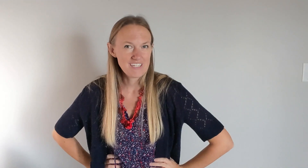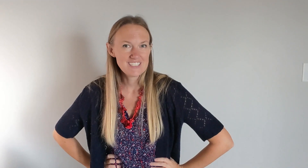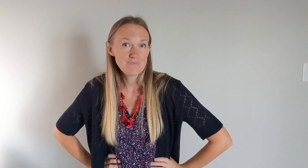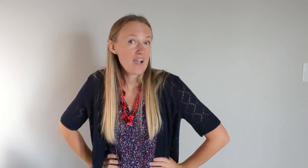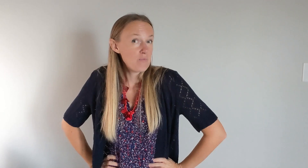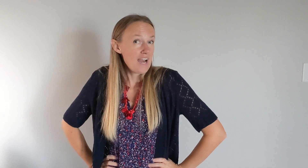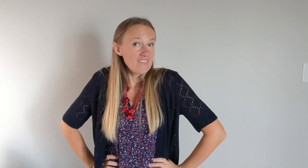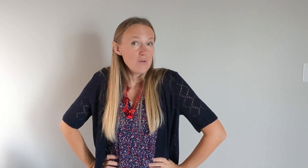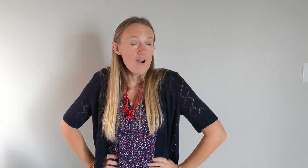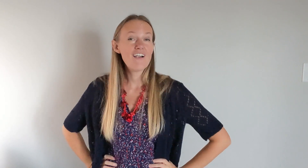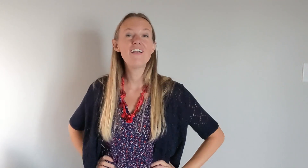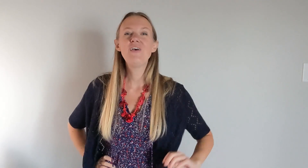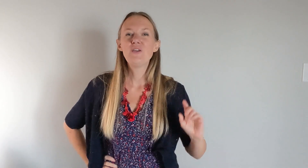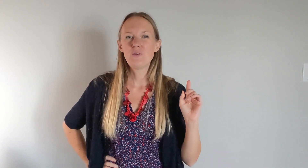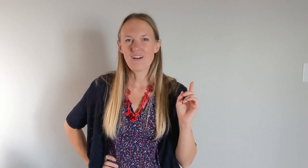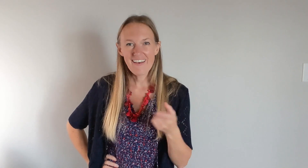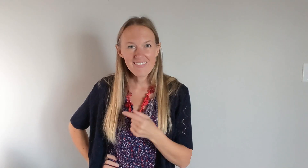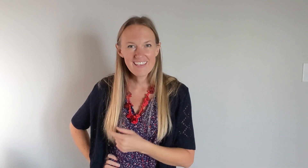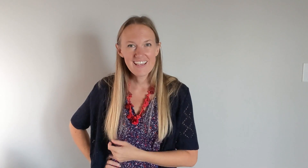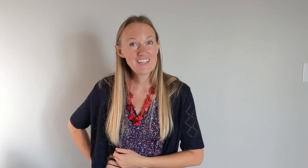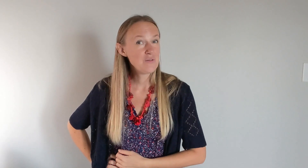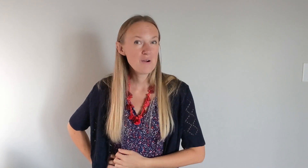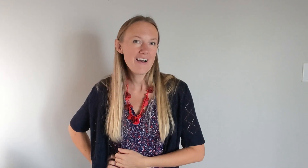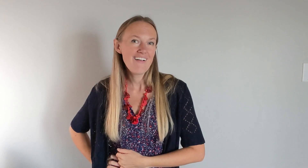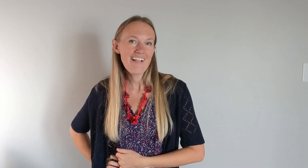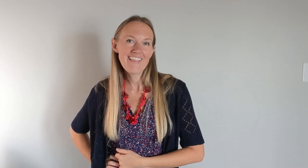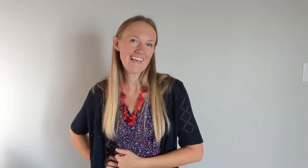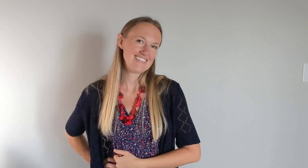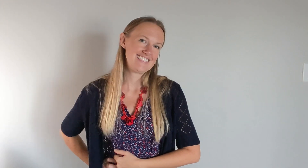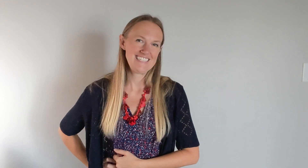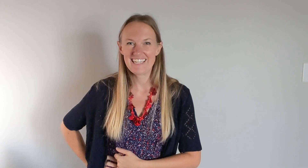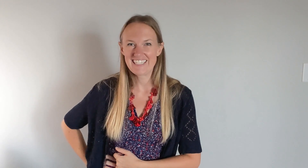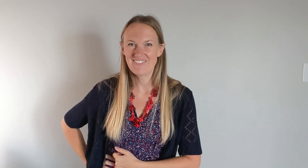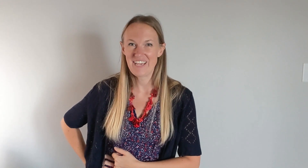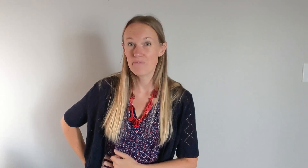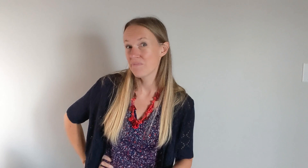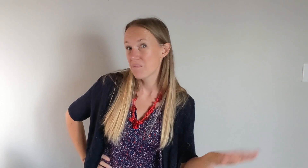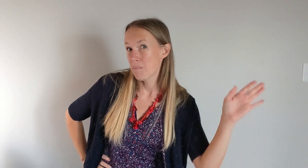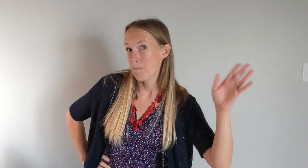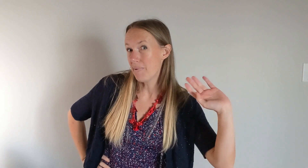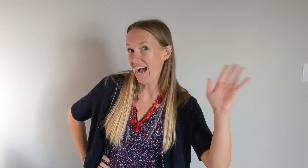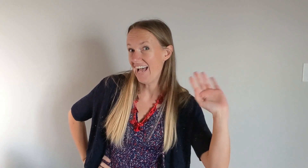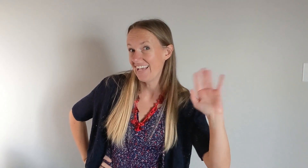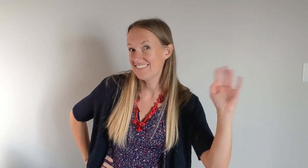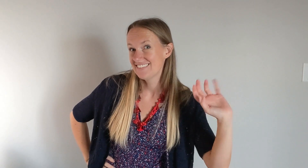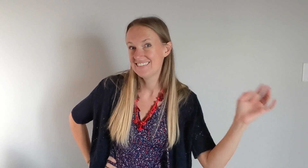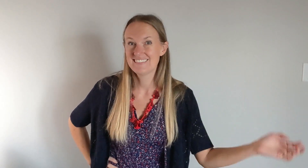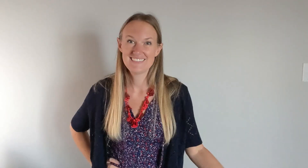bridge. I hope wherever you are healthy and you are well, and that I'll see you in the next video. Bye.